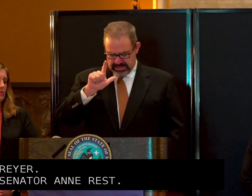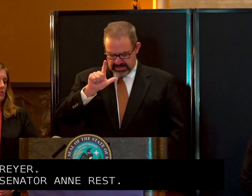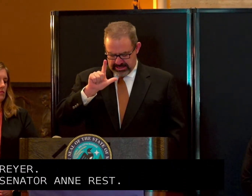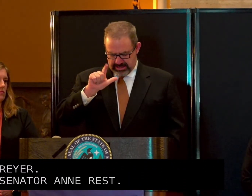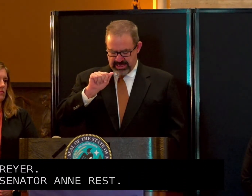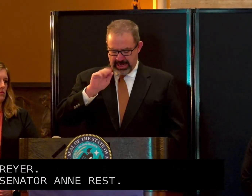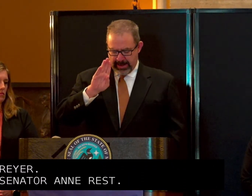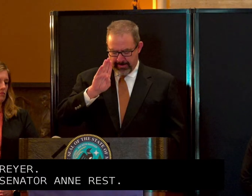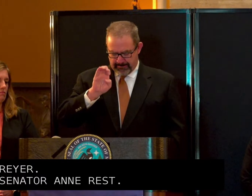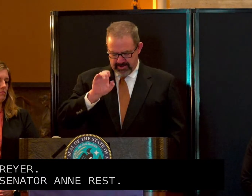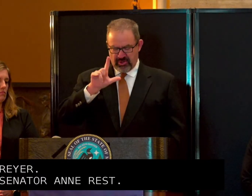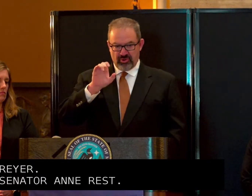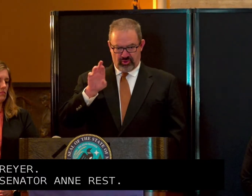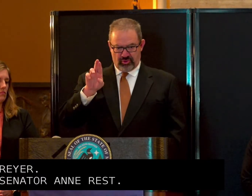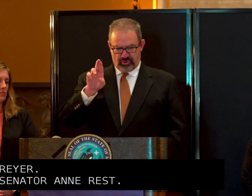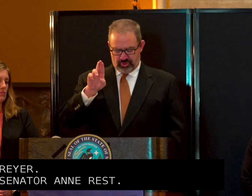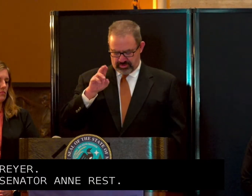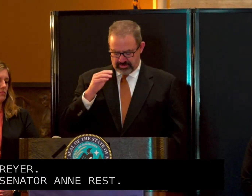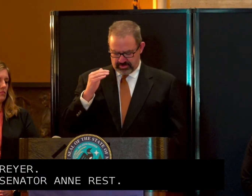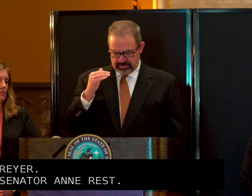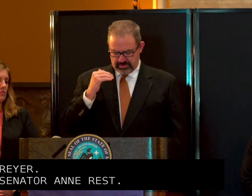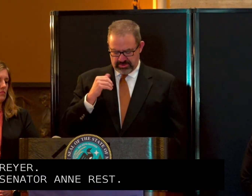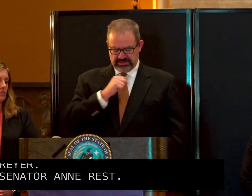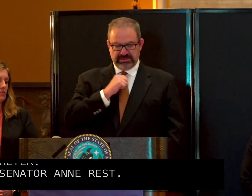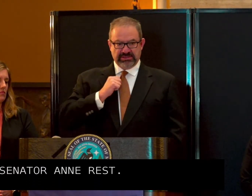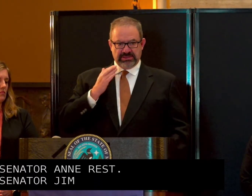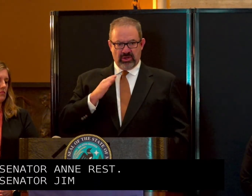Senator Jim Abler,